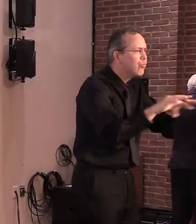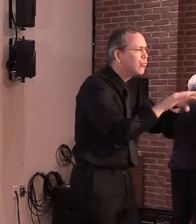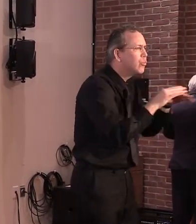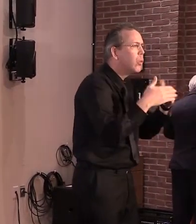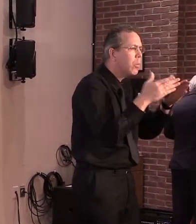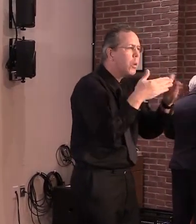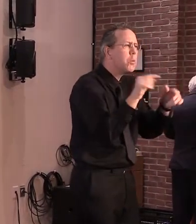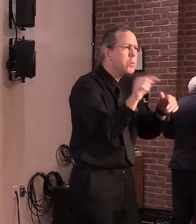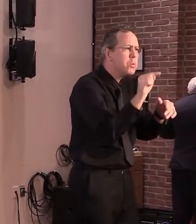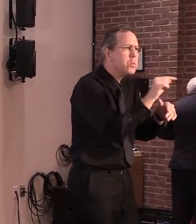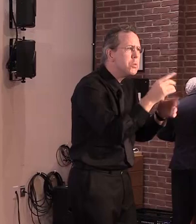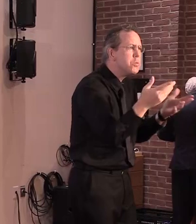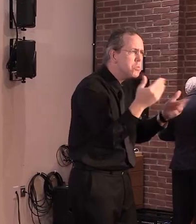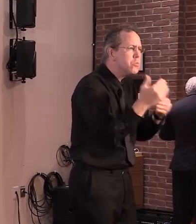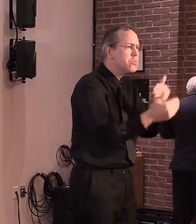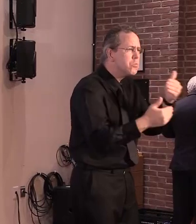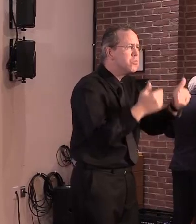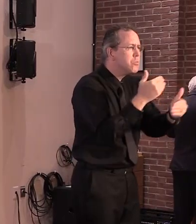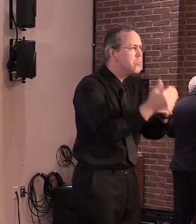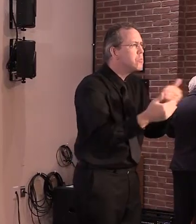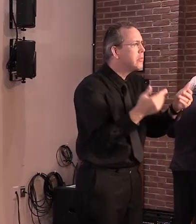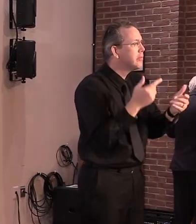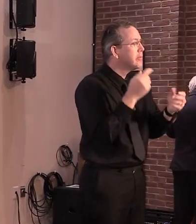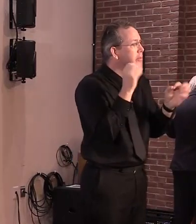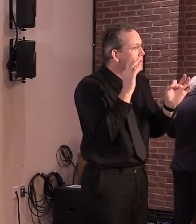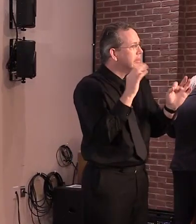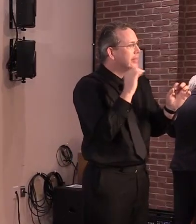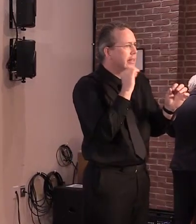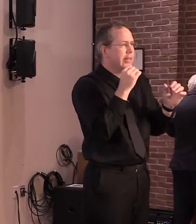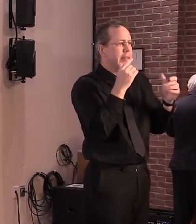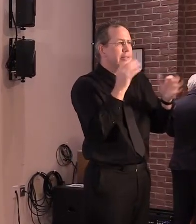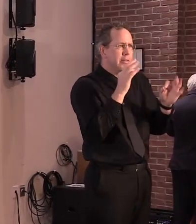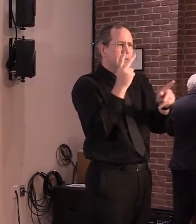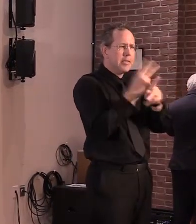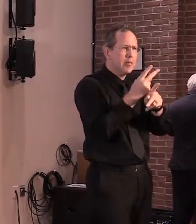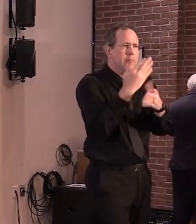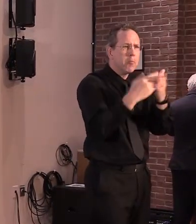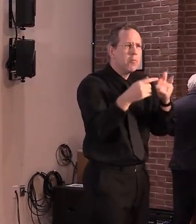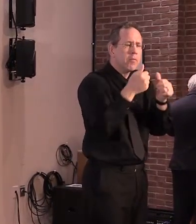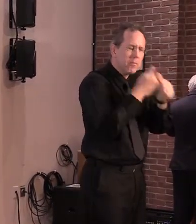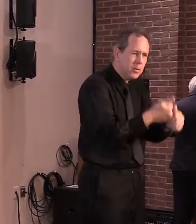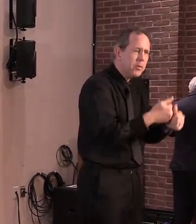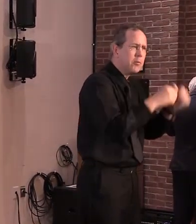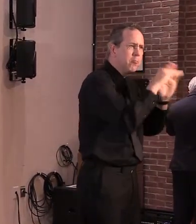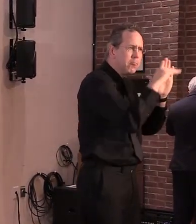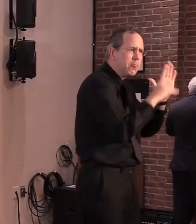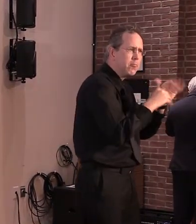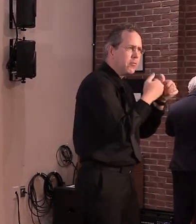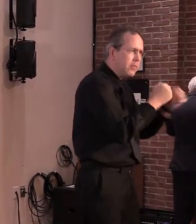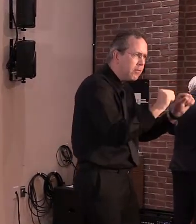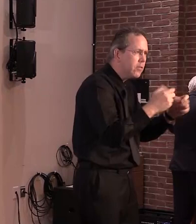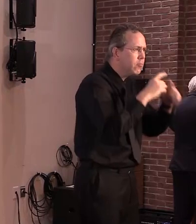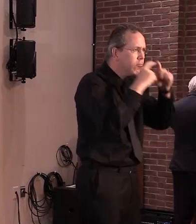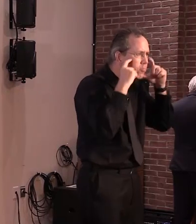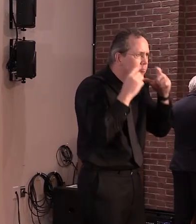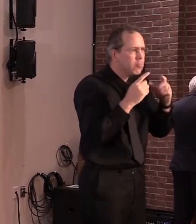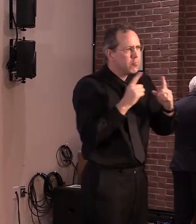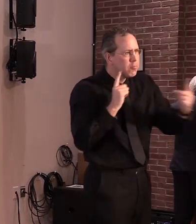with strict health and safety measures in place. We've also eased restrictions so people can see their family and friends in small